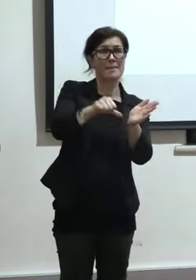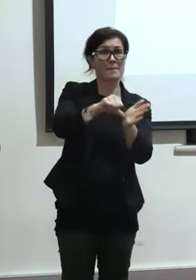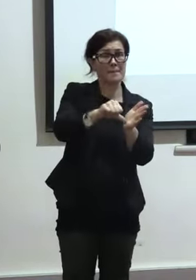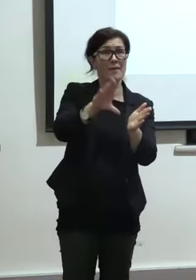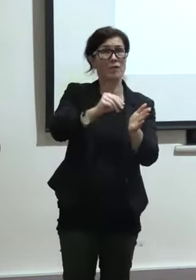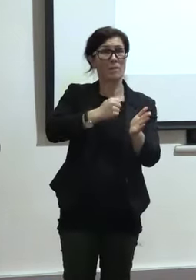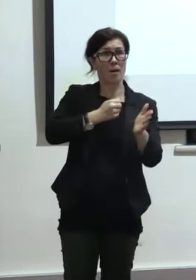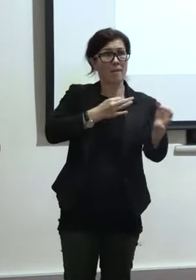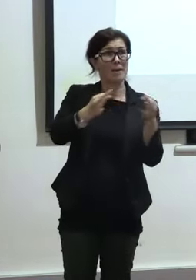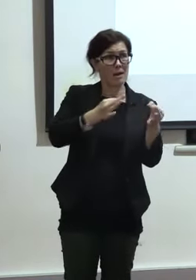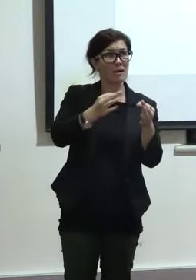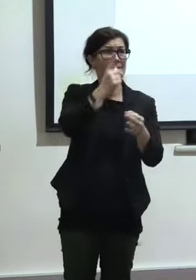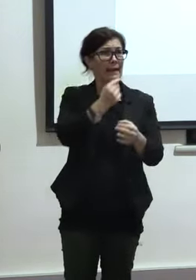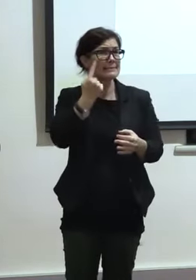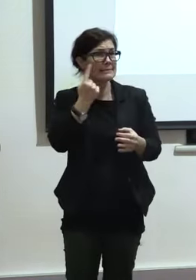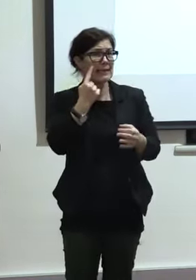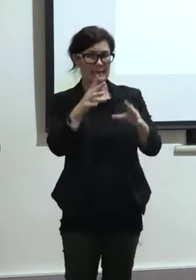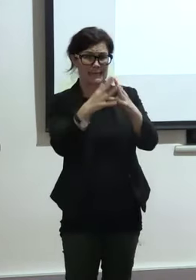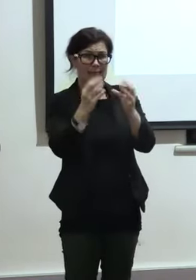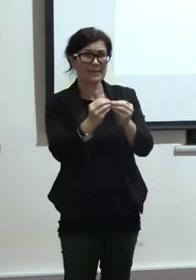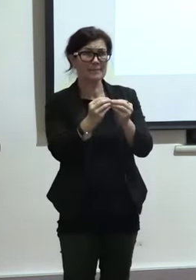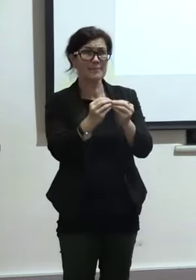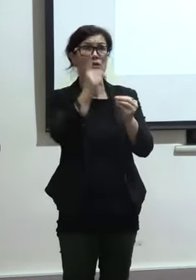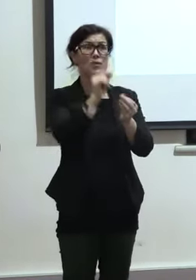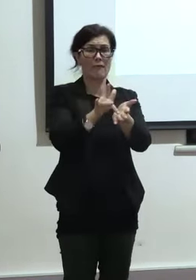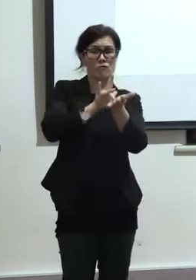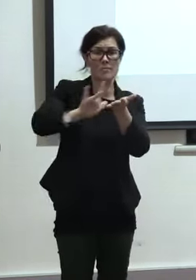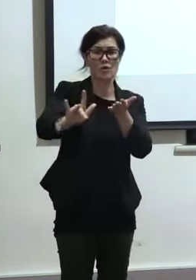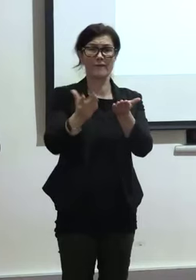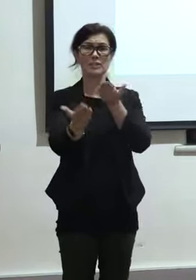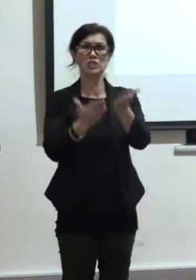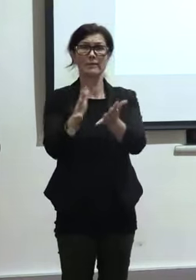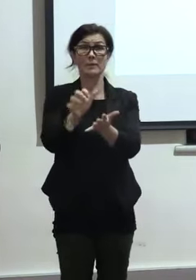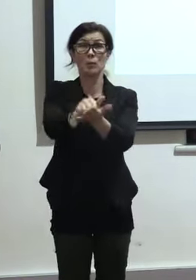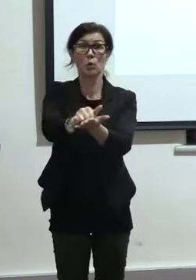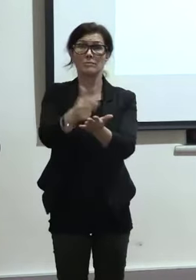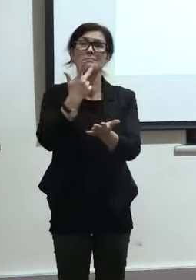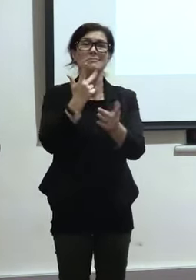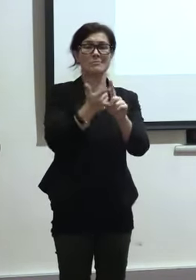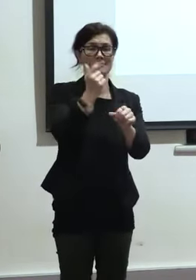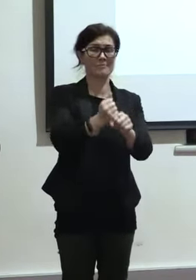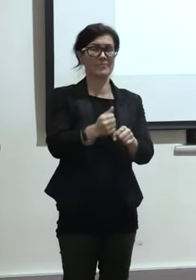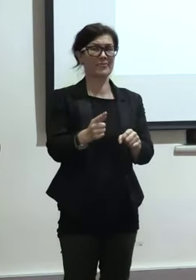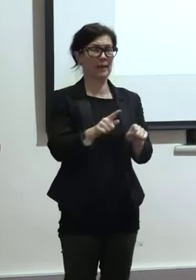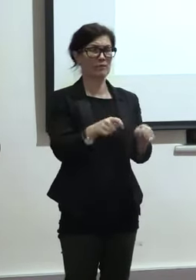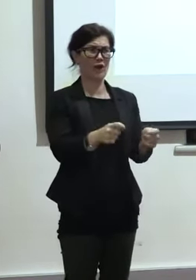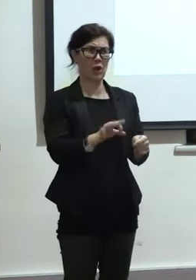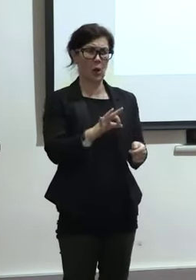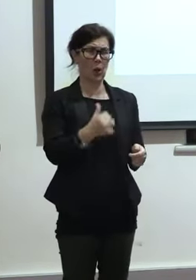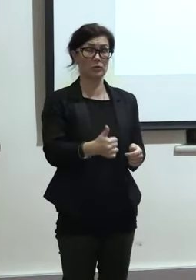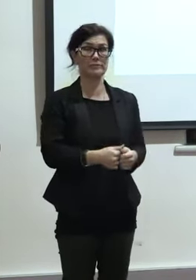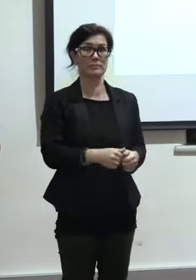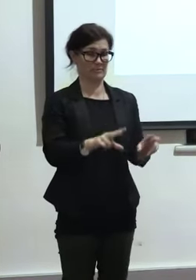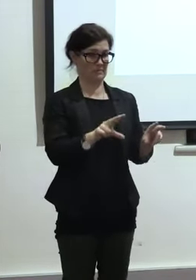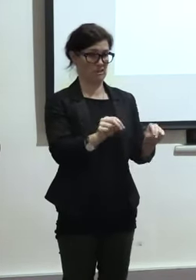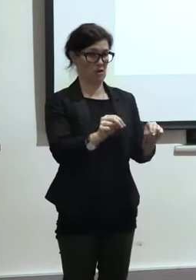plan. You can remove a service booking. So if you decide that your provider's no good, you can stop them from being able to